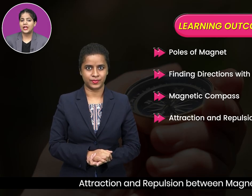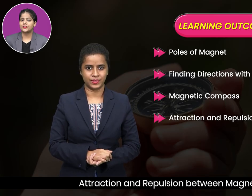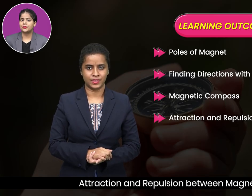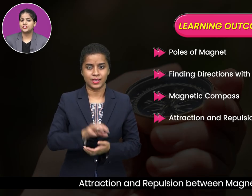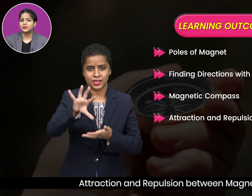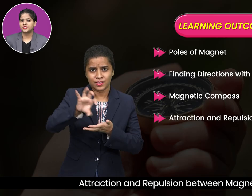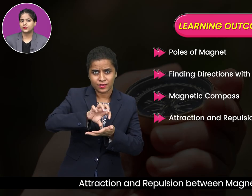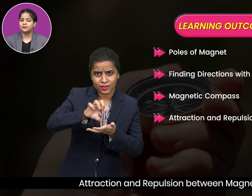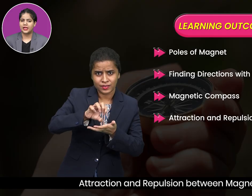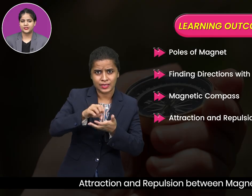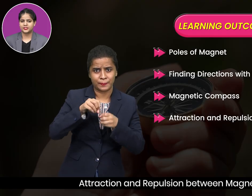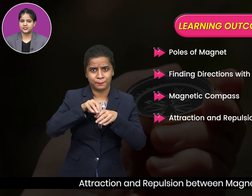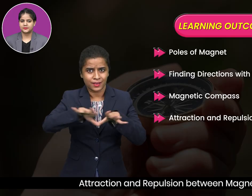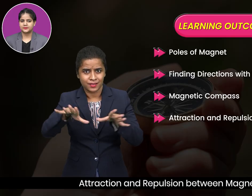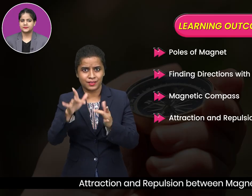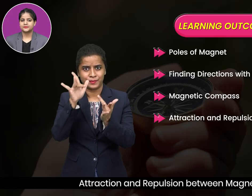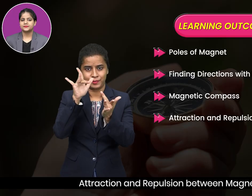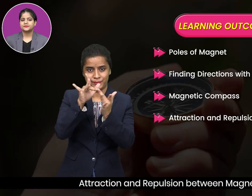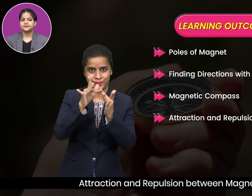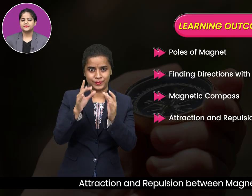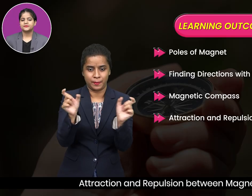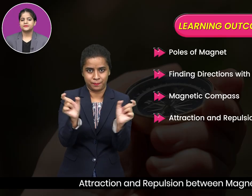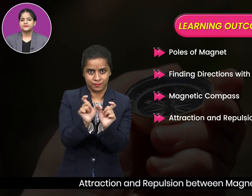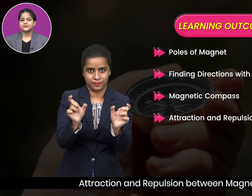attraction and repulsion between magnets,